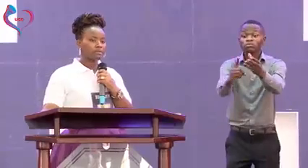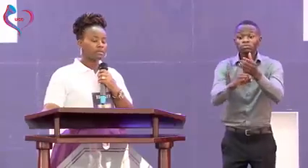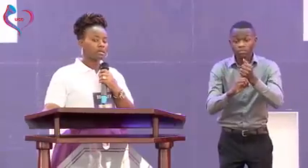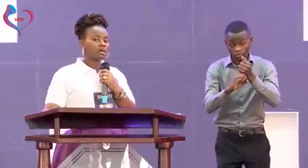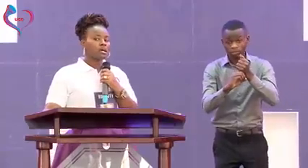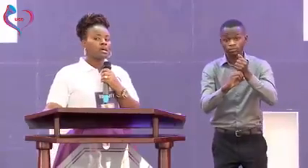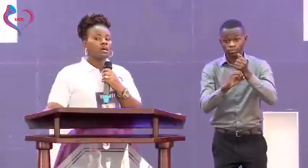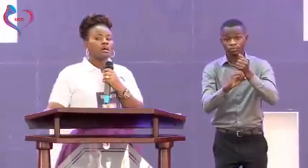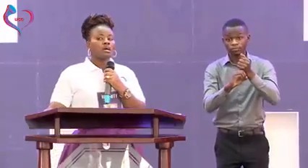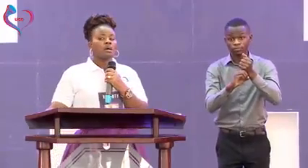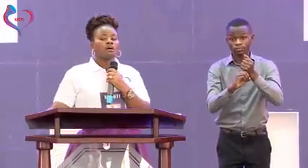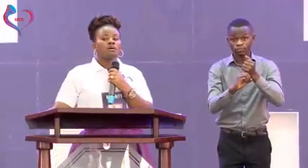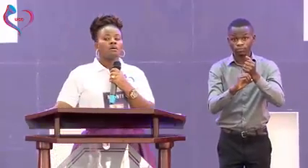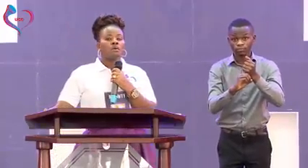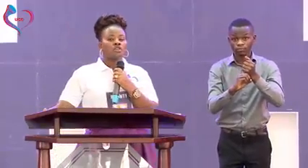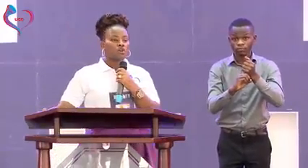To